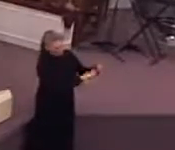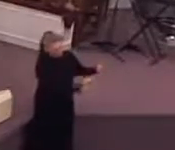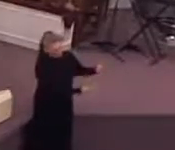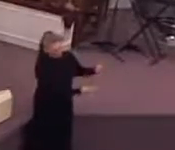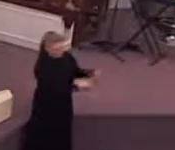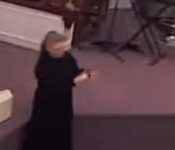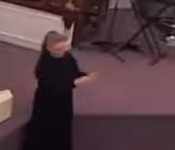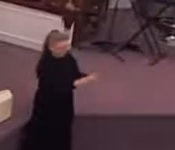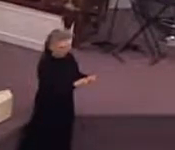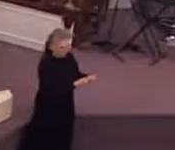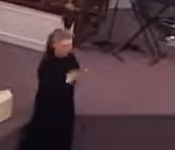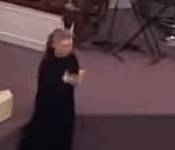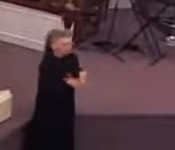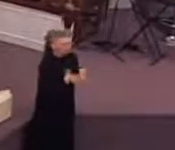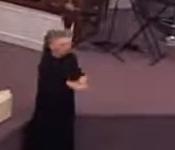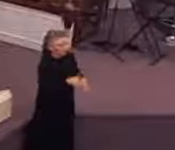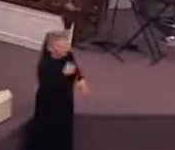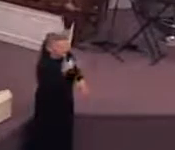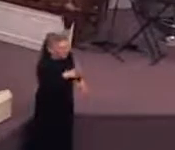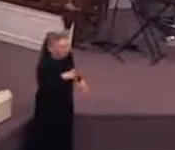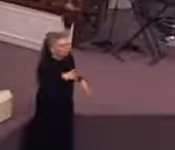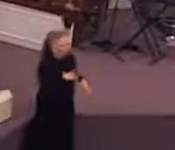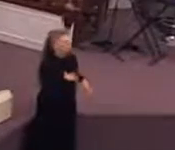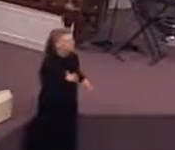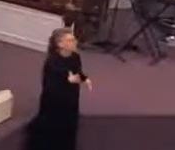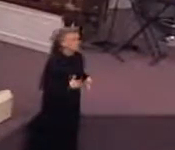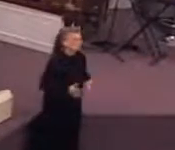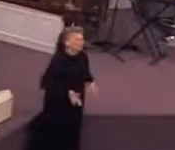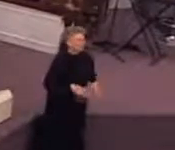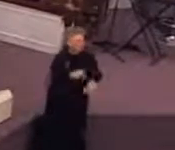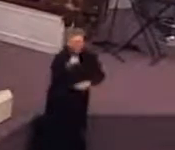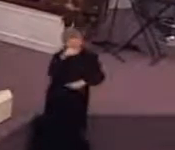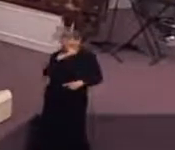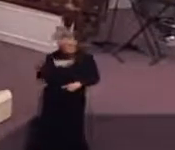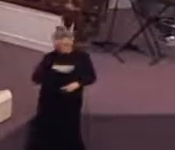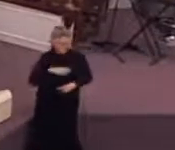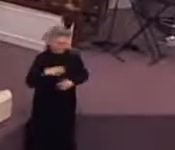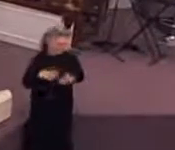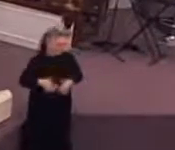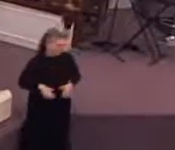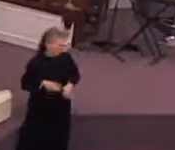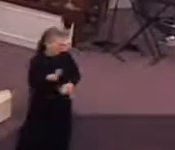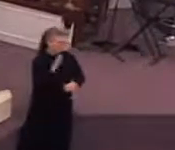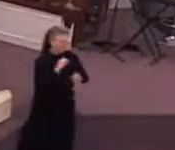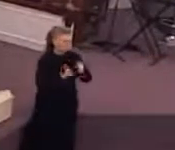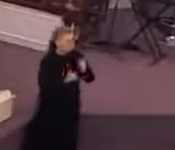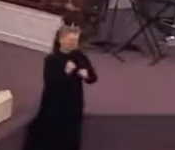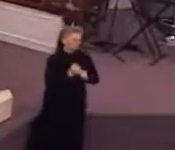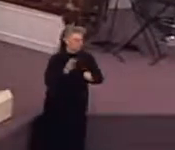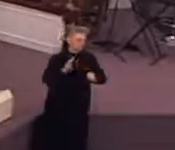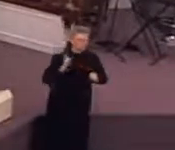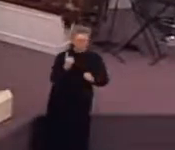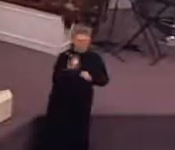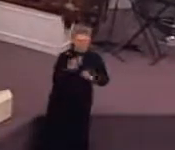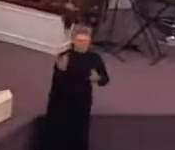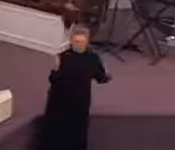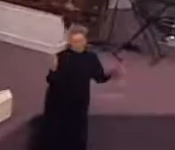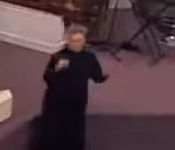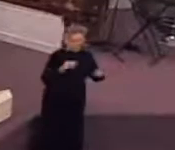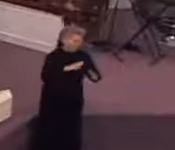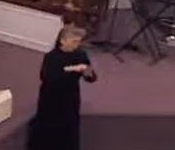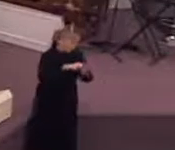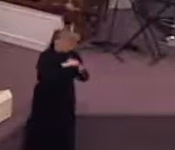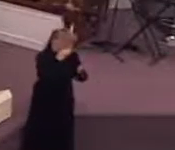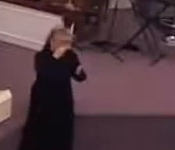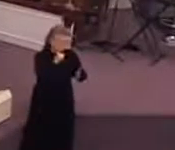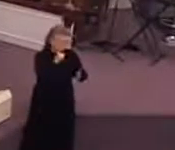know, kind of clothes that women wear and men wear, you know. He said, years ago, you know, it was one thing, but I've learned that you